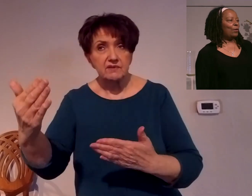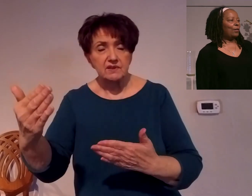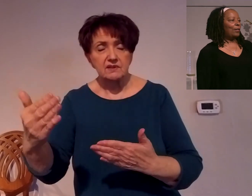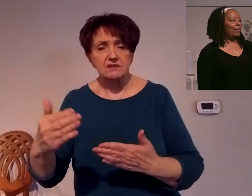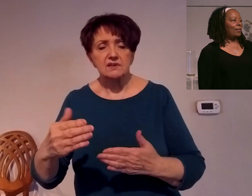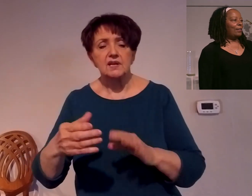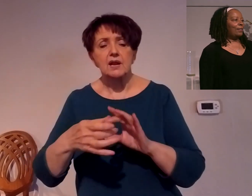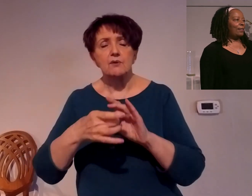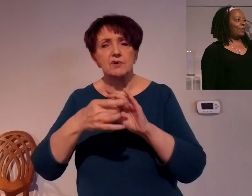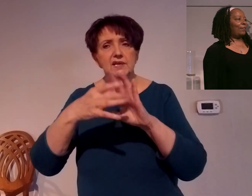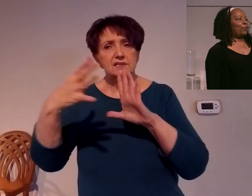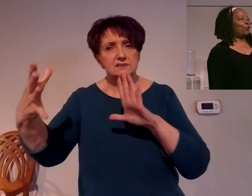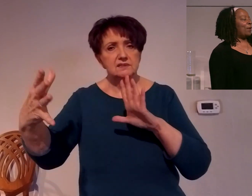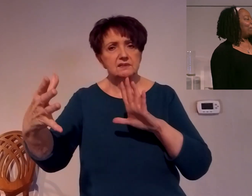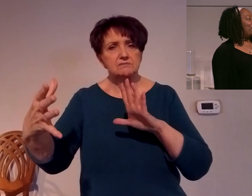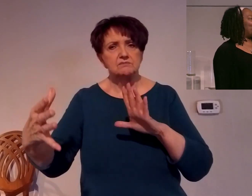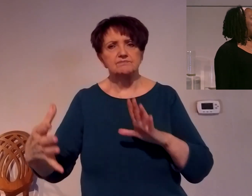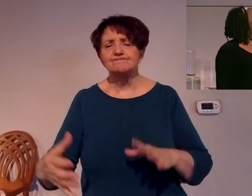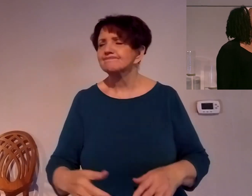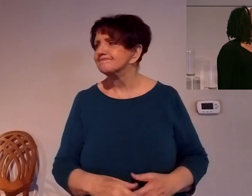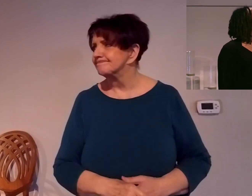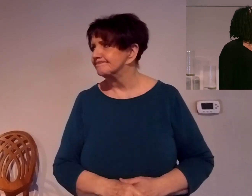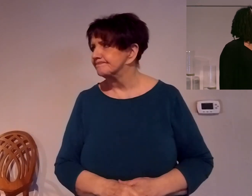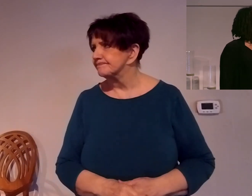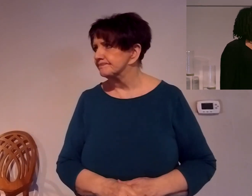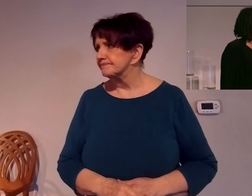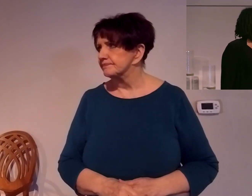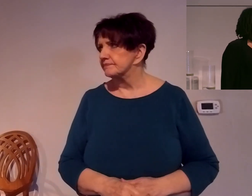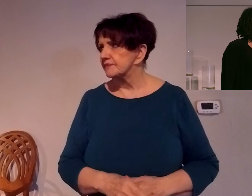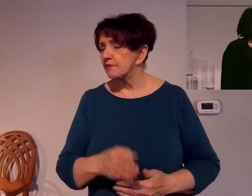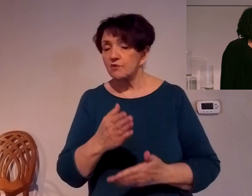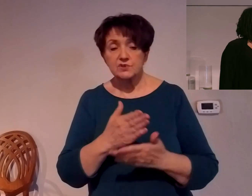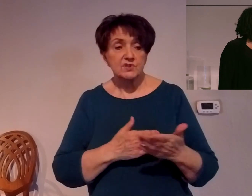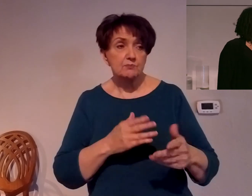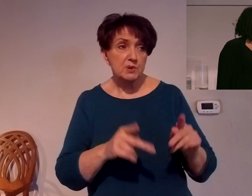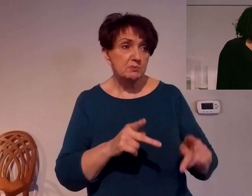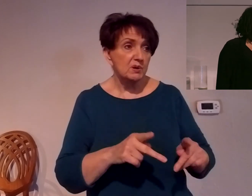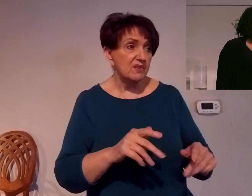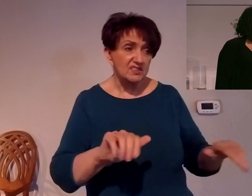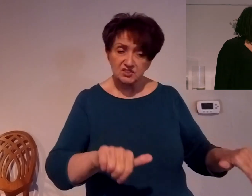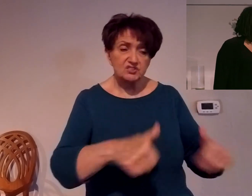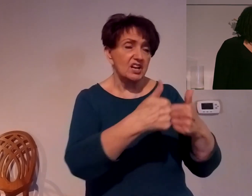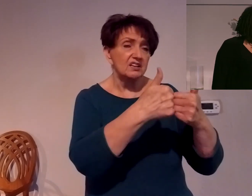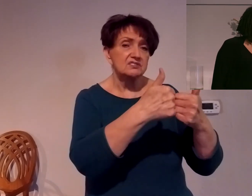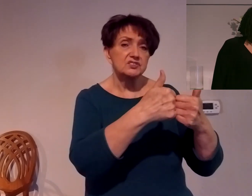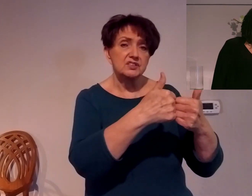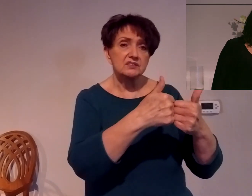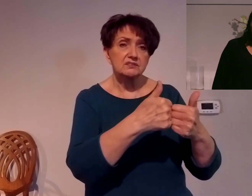go. For some people, this is the most challenging step of all.